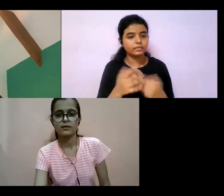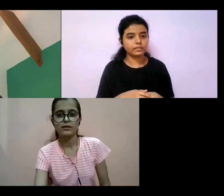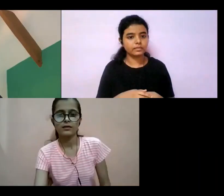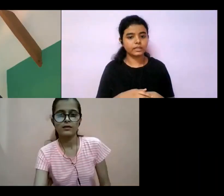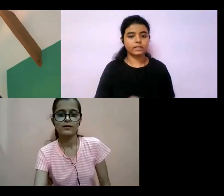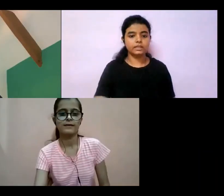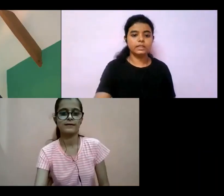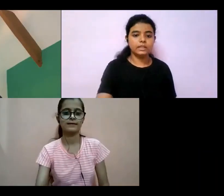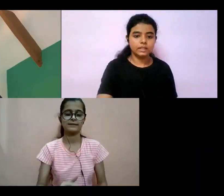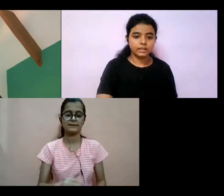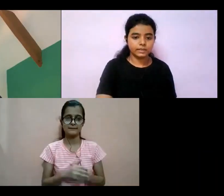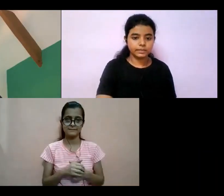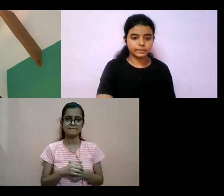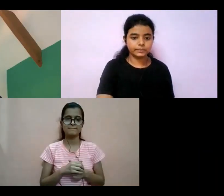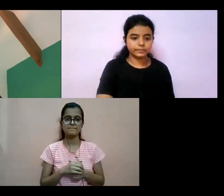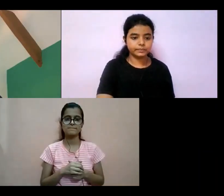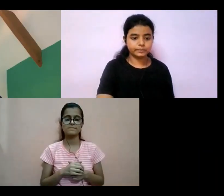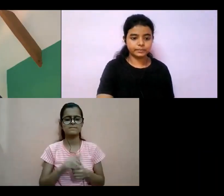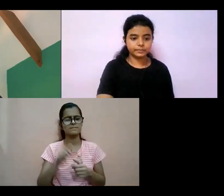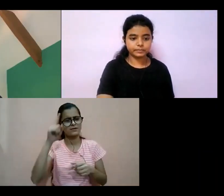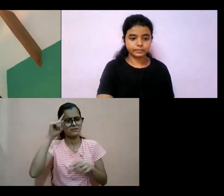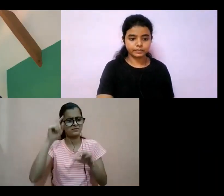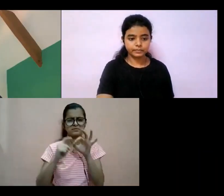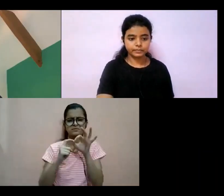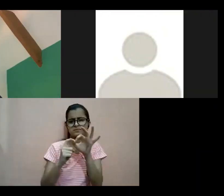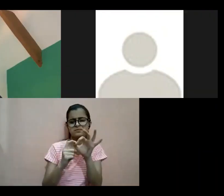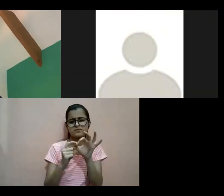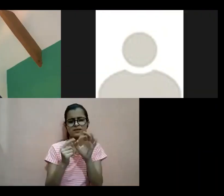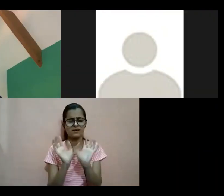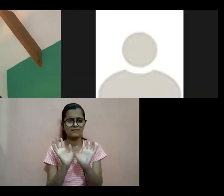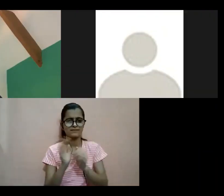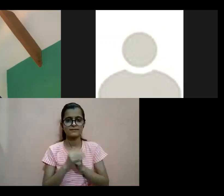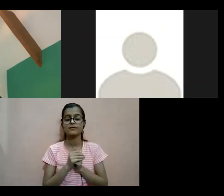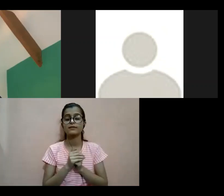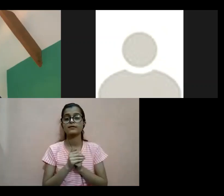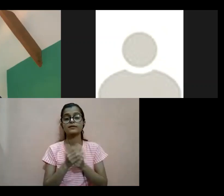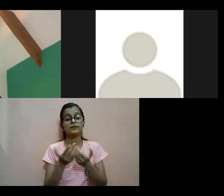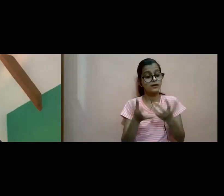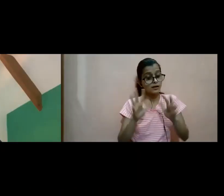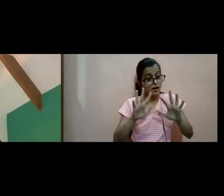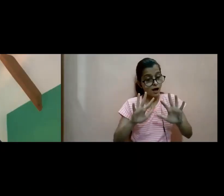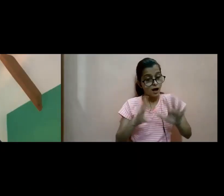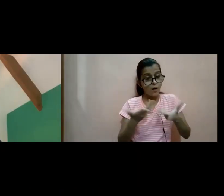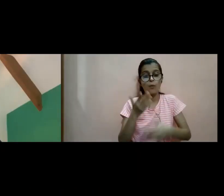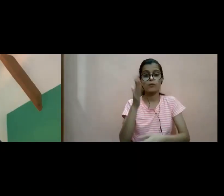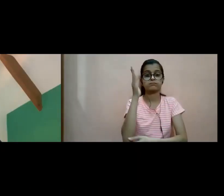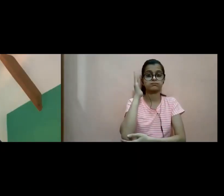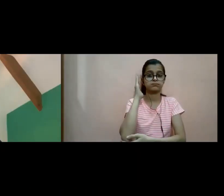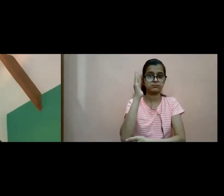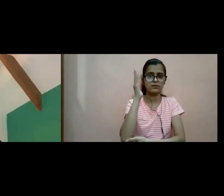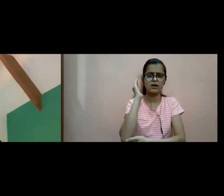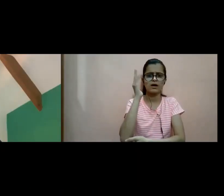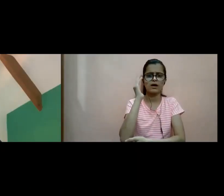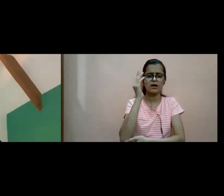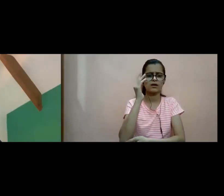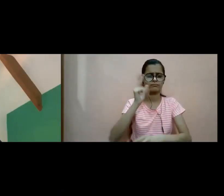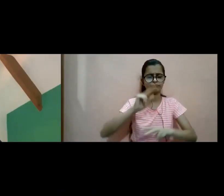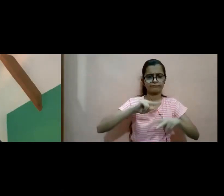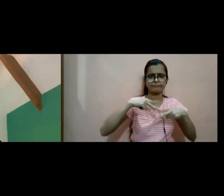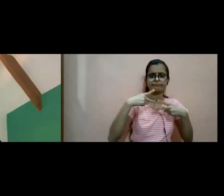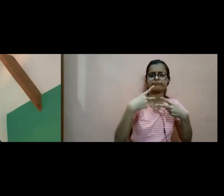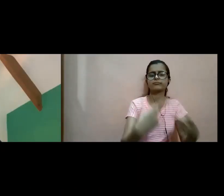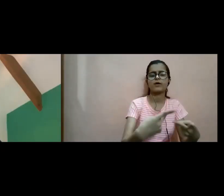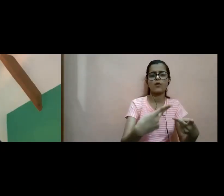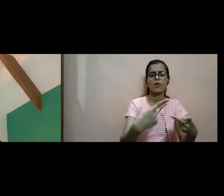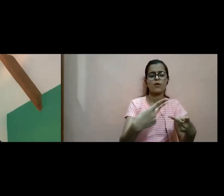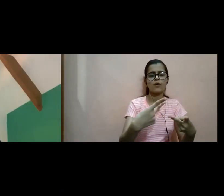Done. Just like how a scholar would respond to